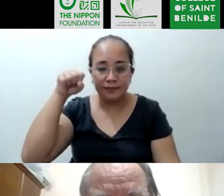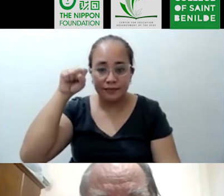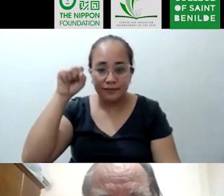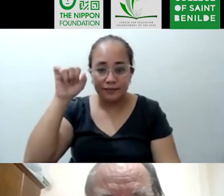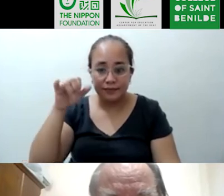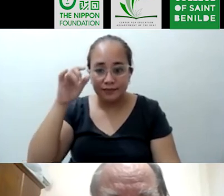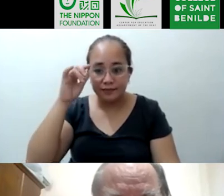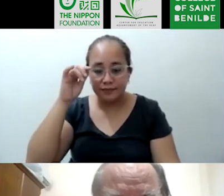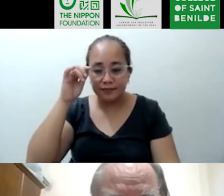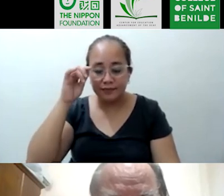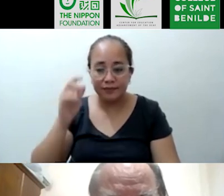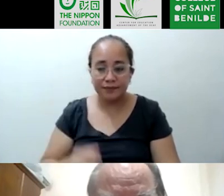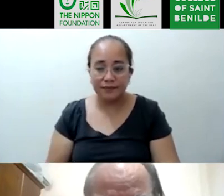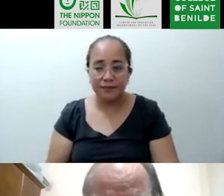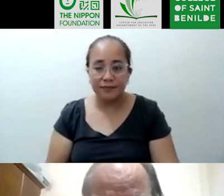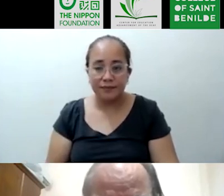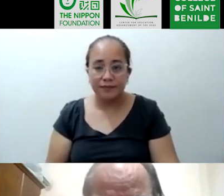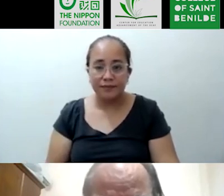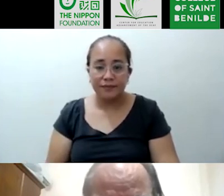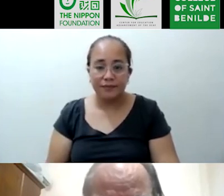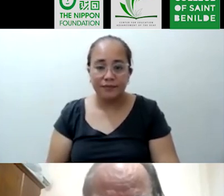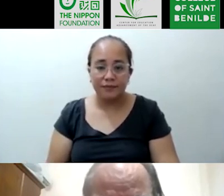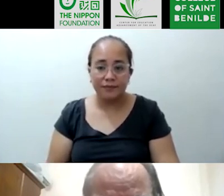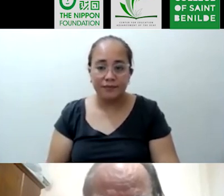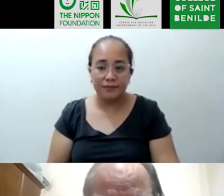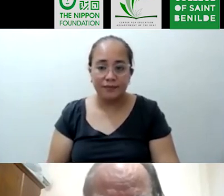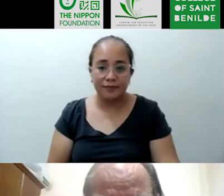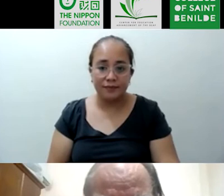Nat is saying, and I'll also.